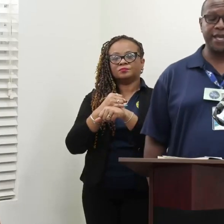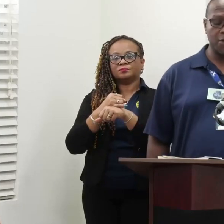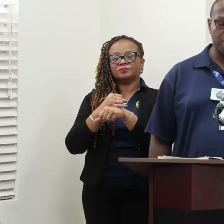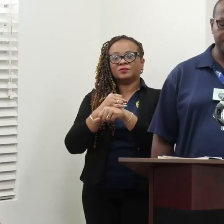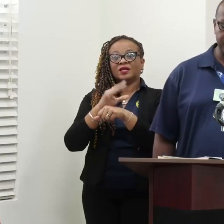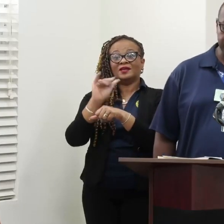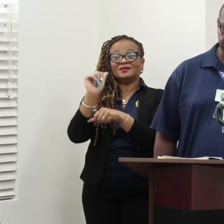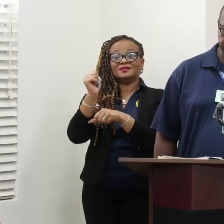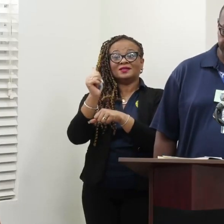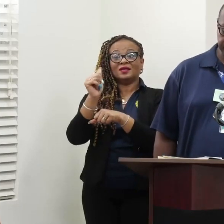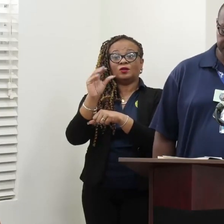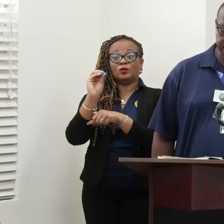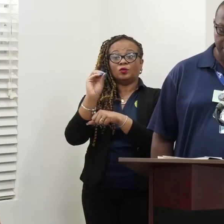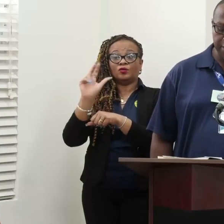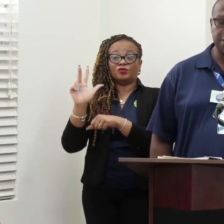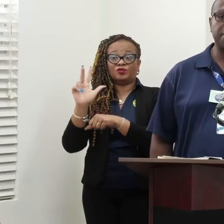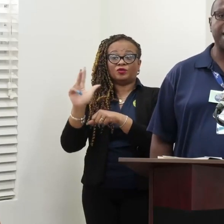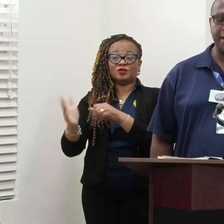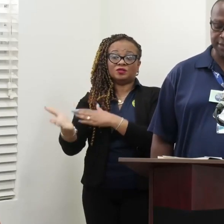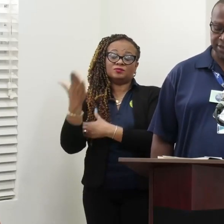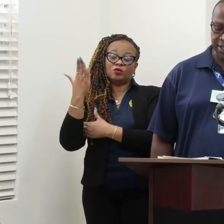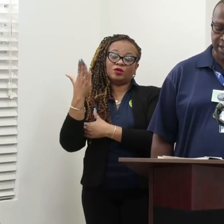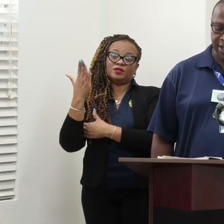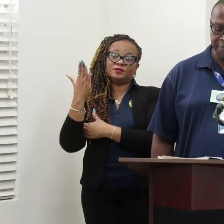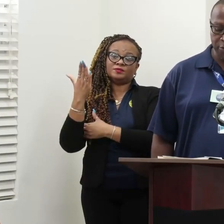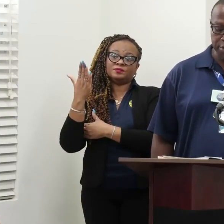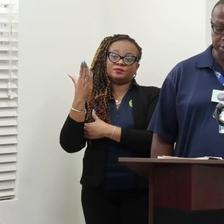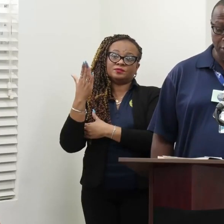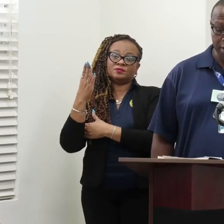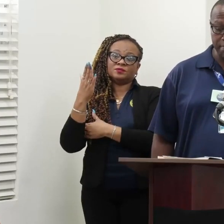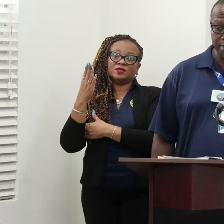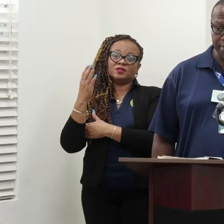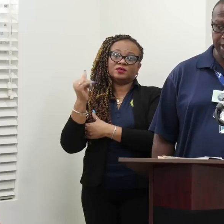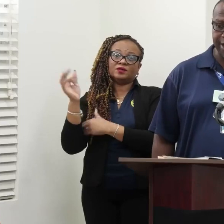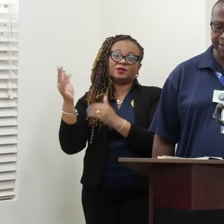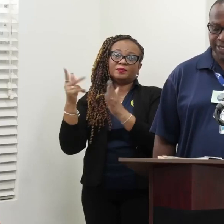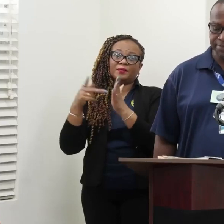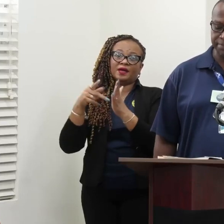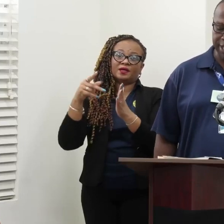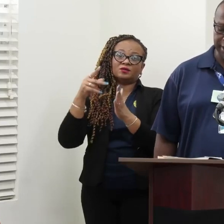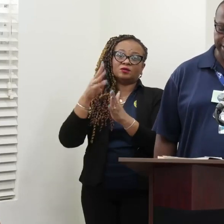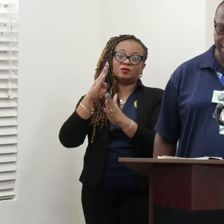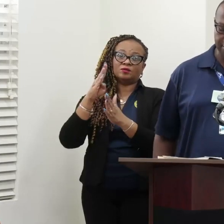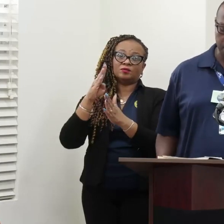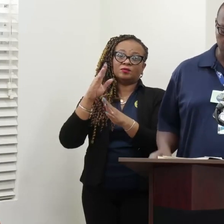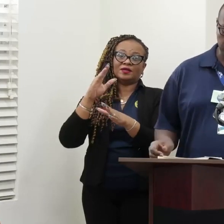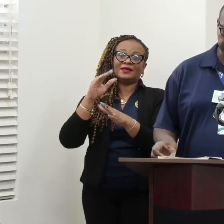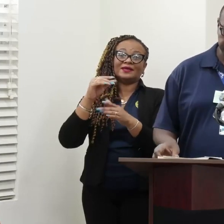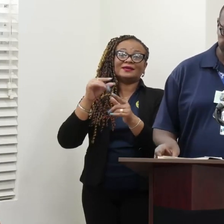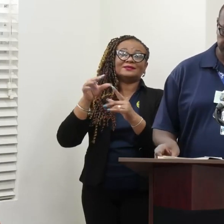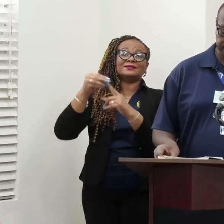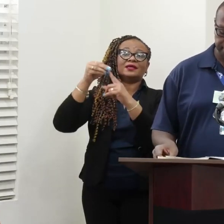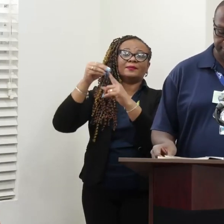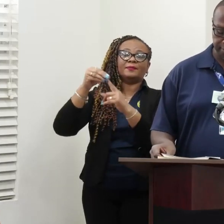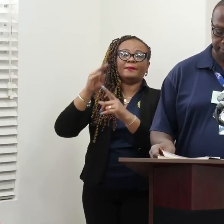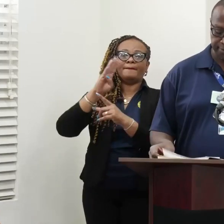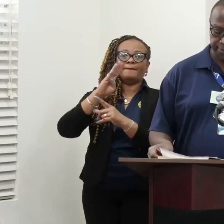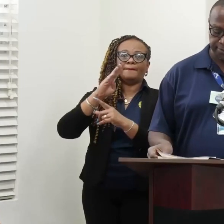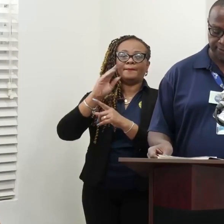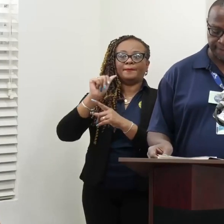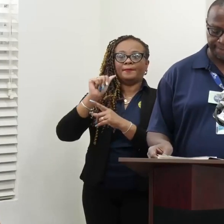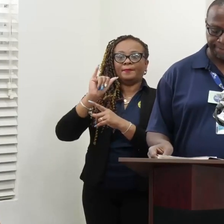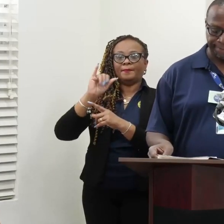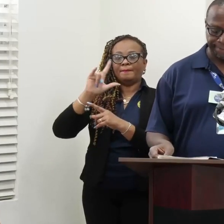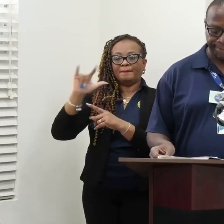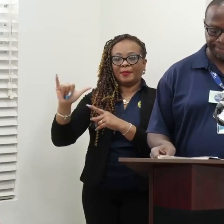As of 10:03 this morning, supplies have been restored in Bimini except Bailey Town. Dans